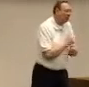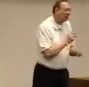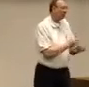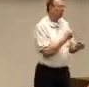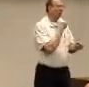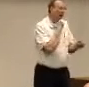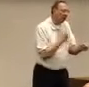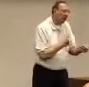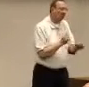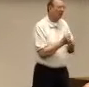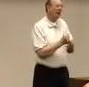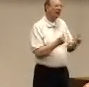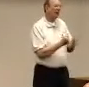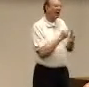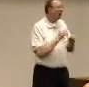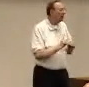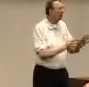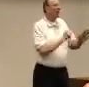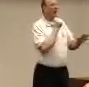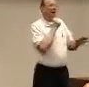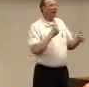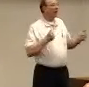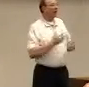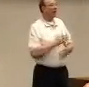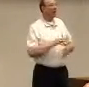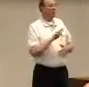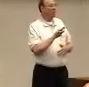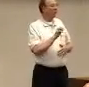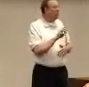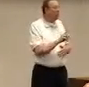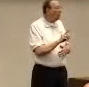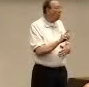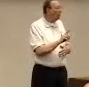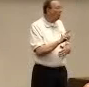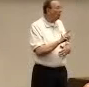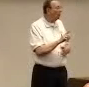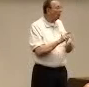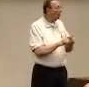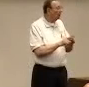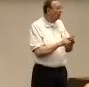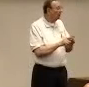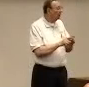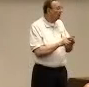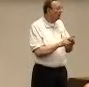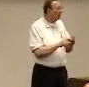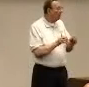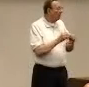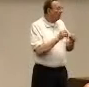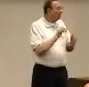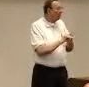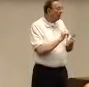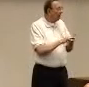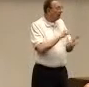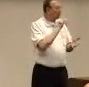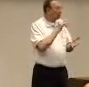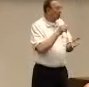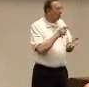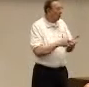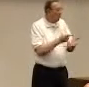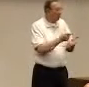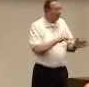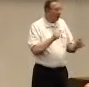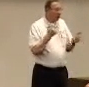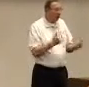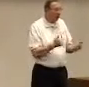people. It's caring for people. It's making the gospel clear. It's not being afraid to be bold with the gospel. But above all of